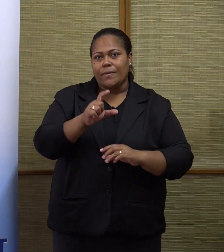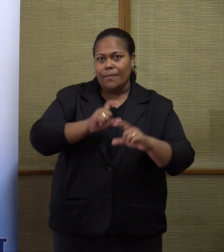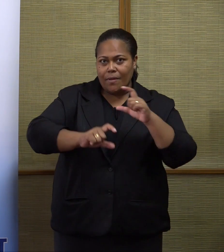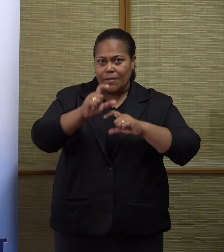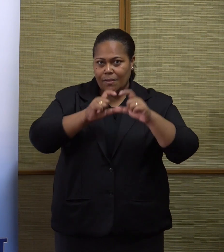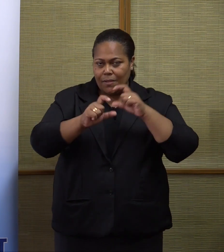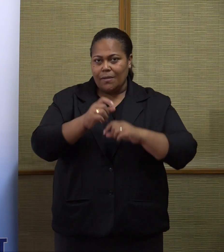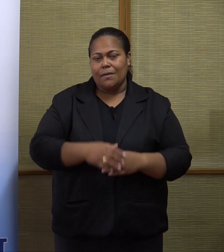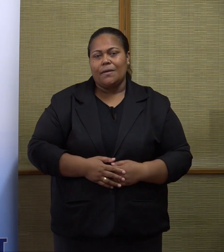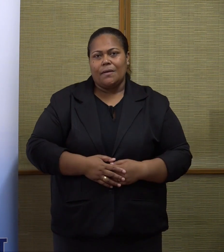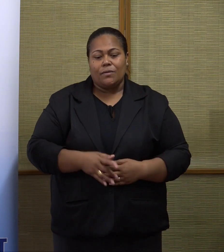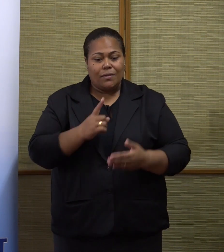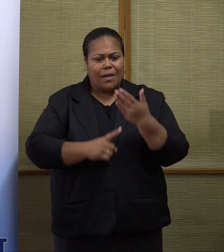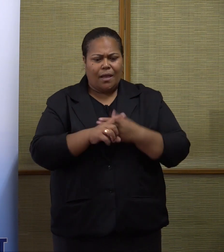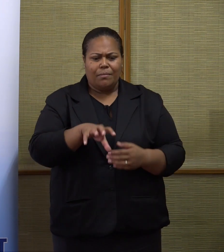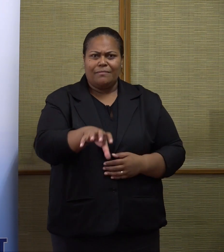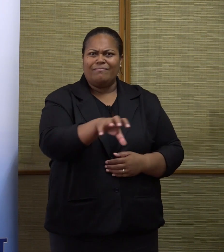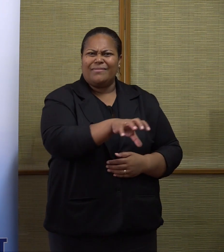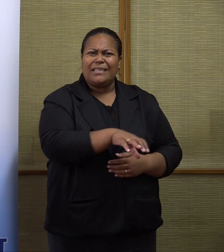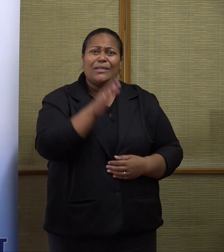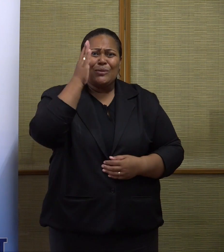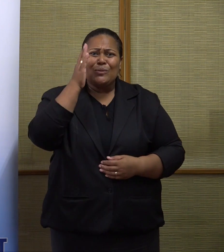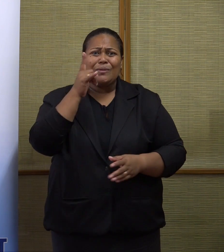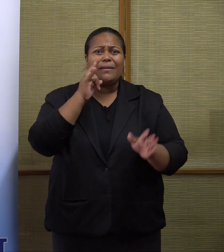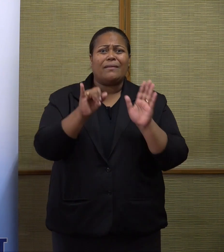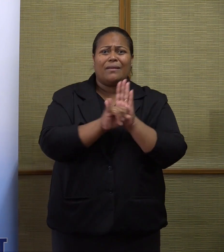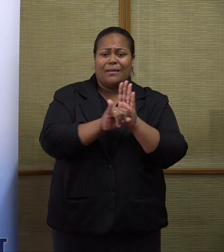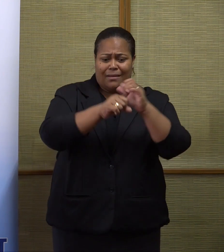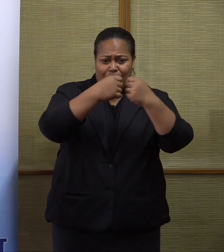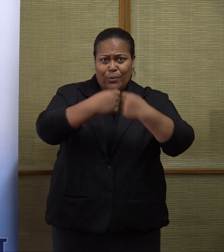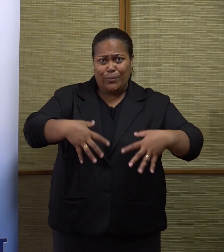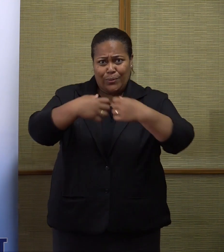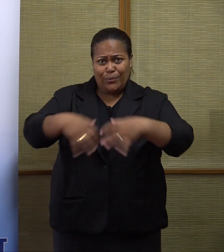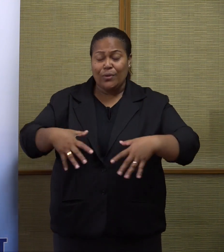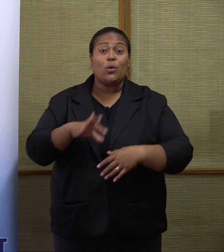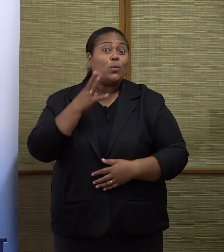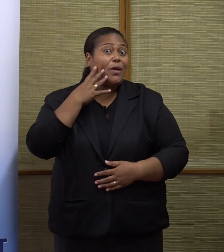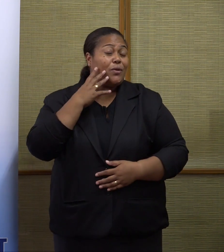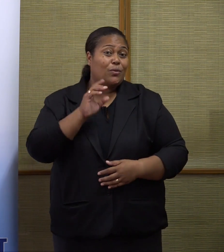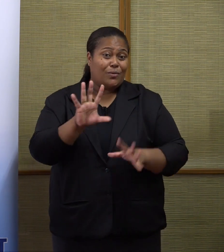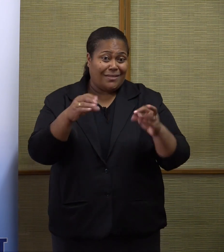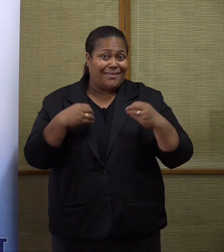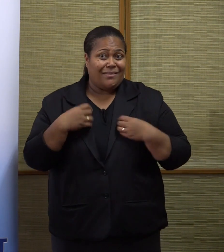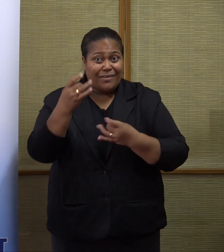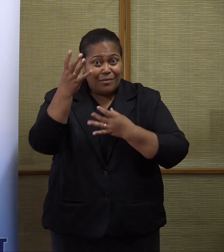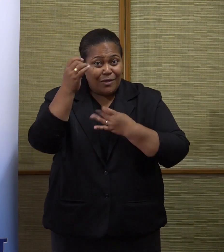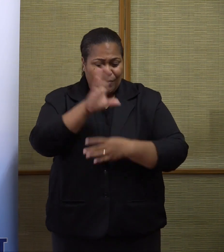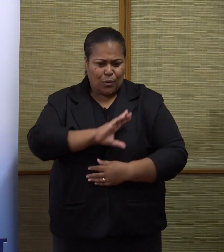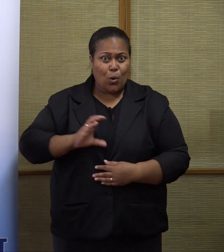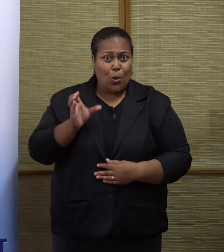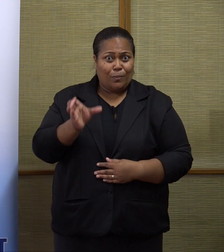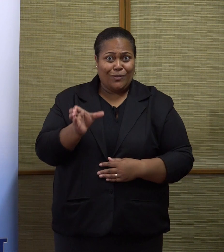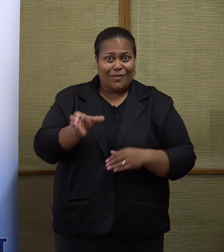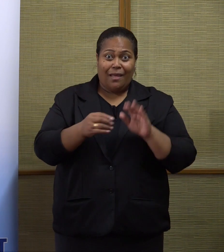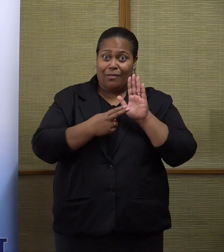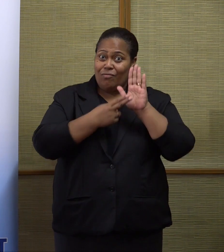what has incurred on those schools that have been identified as damaged. Once we receive information from Commissioner Northend,